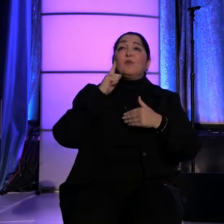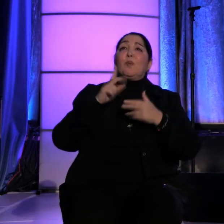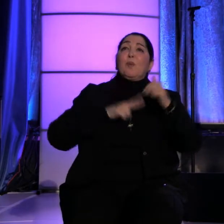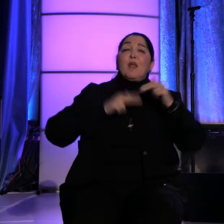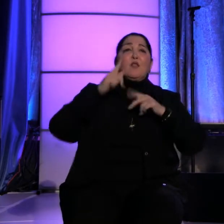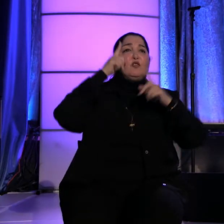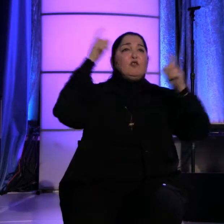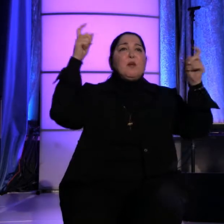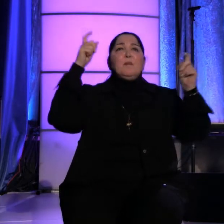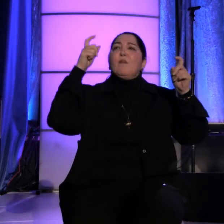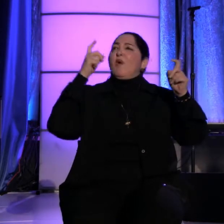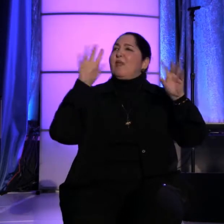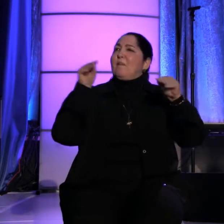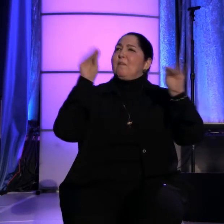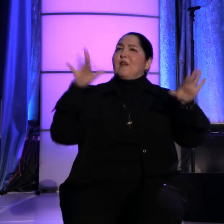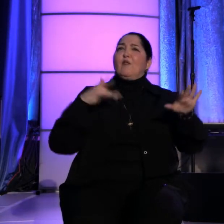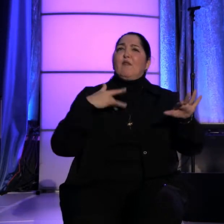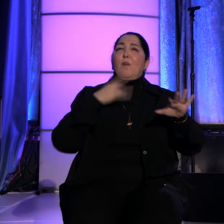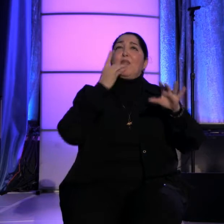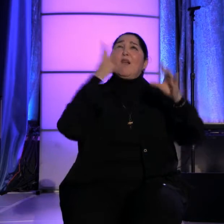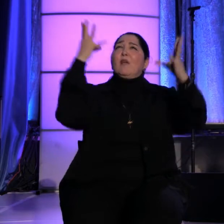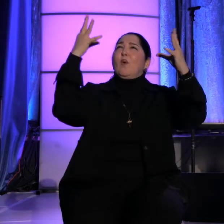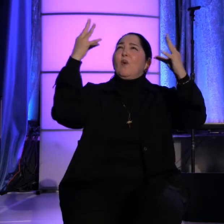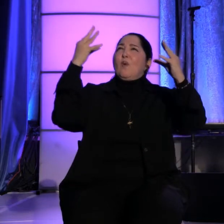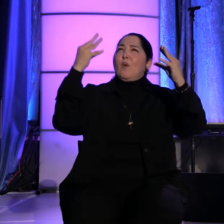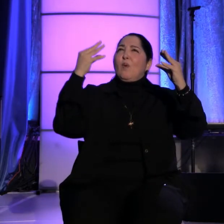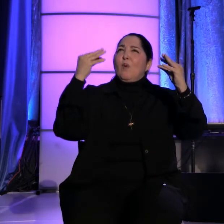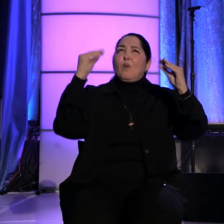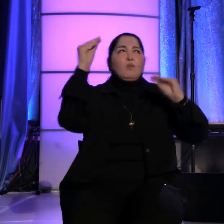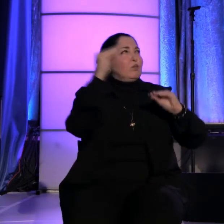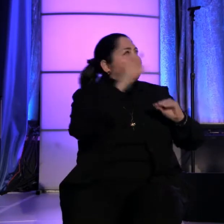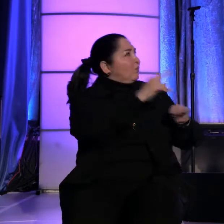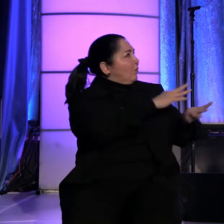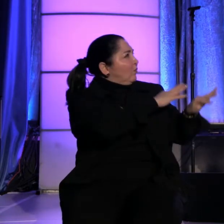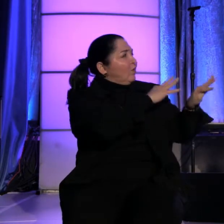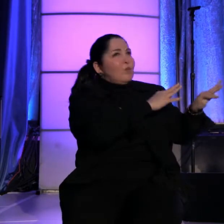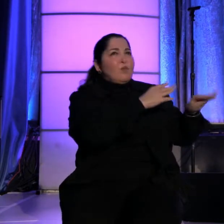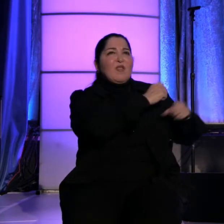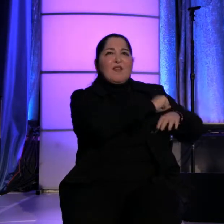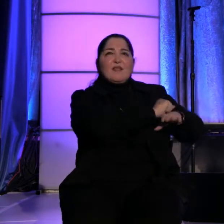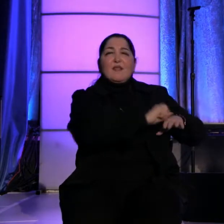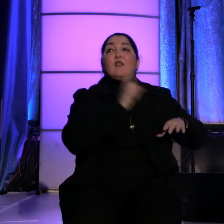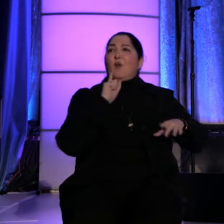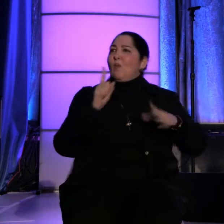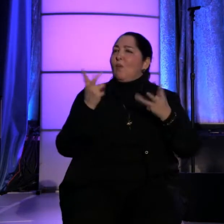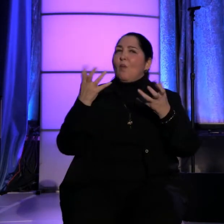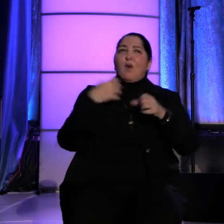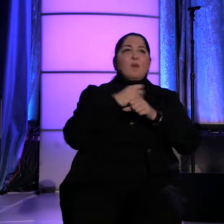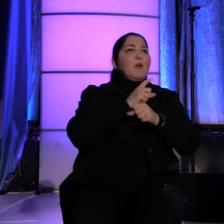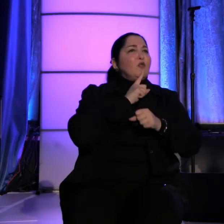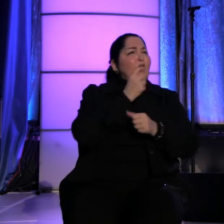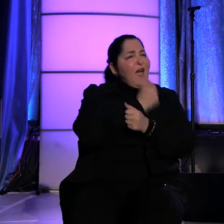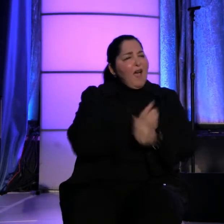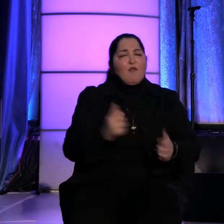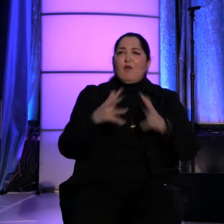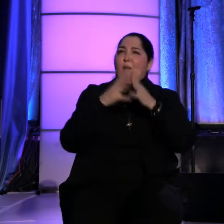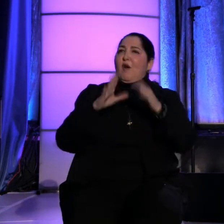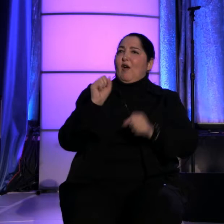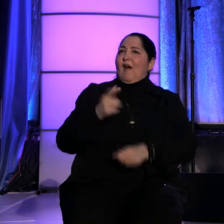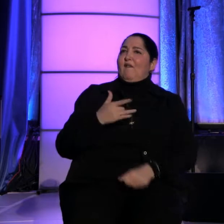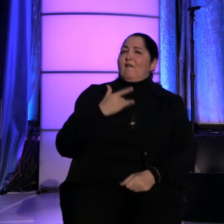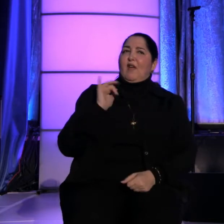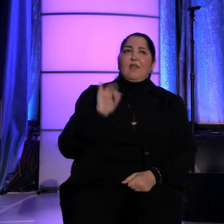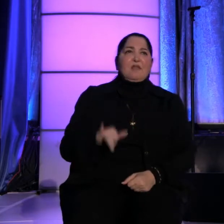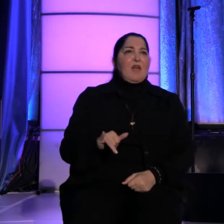when the lights go down is experienced by every American across the country in communities, large and small, urban